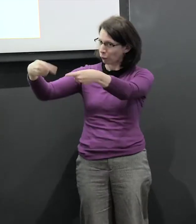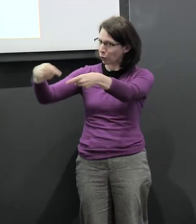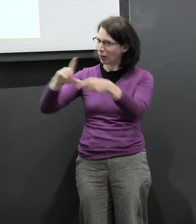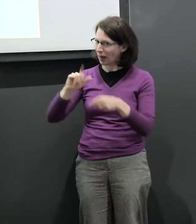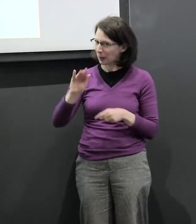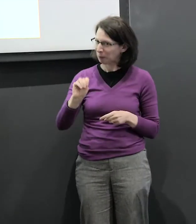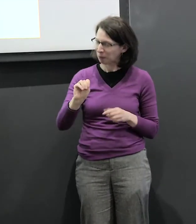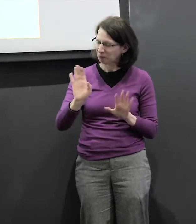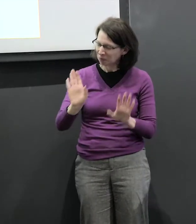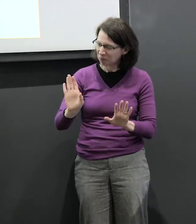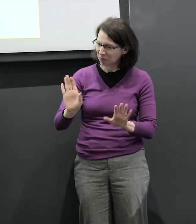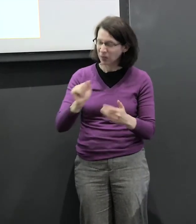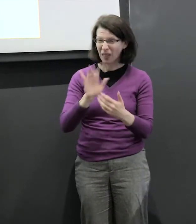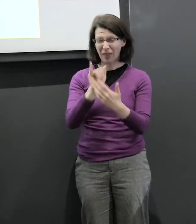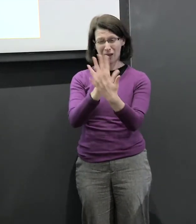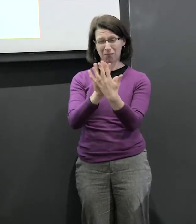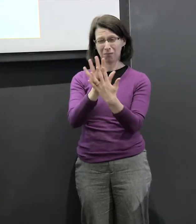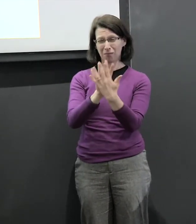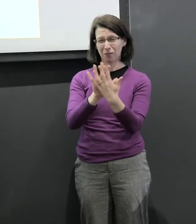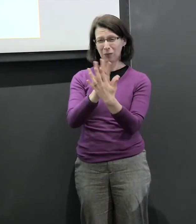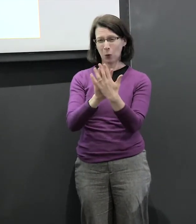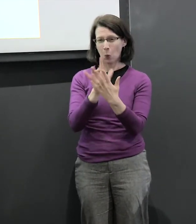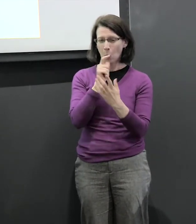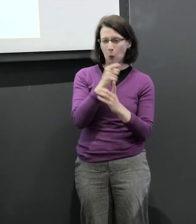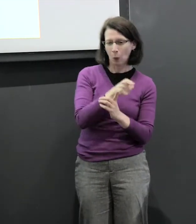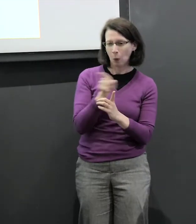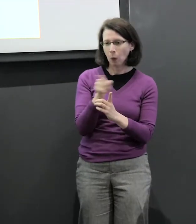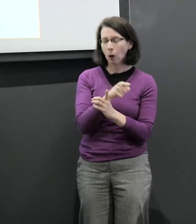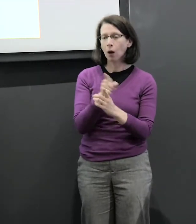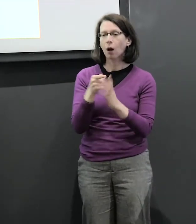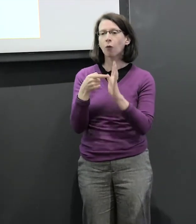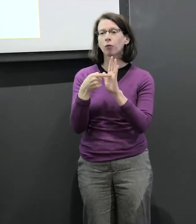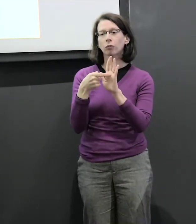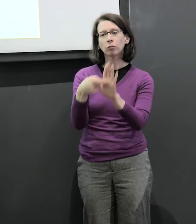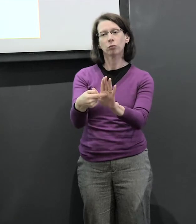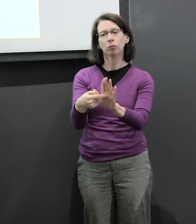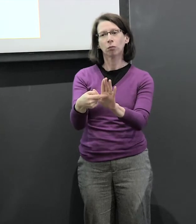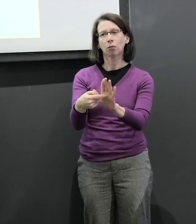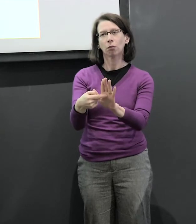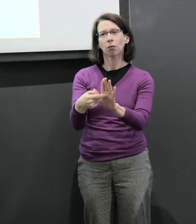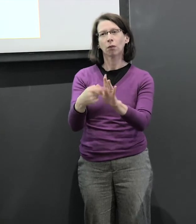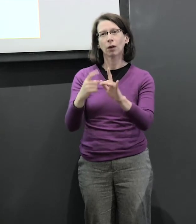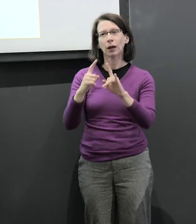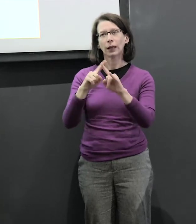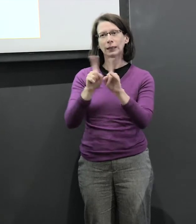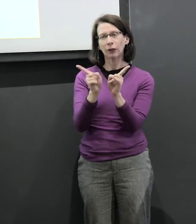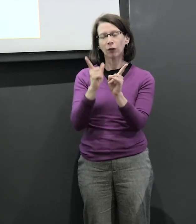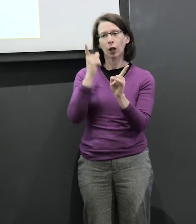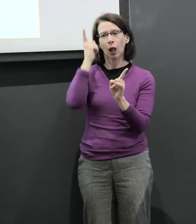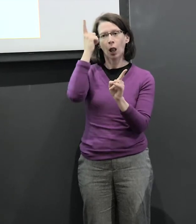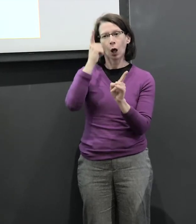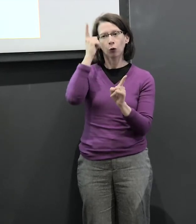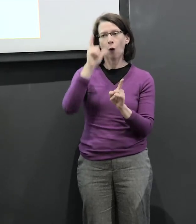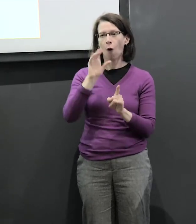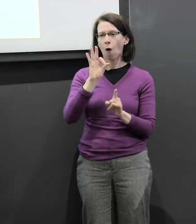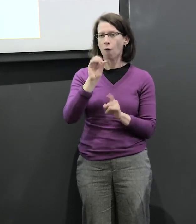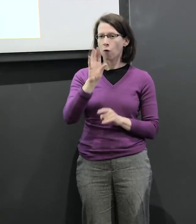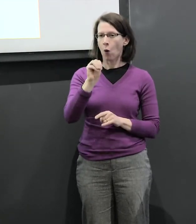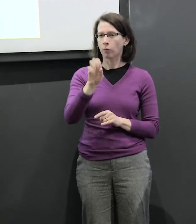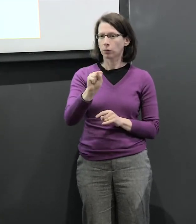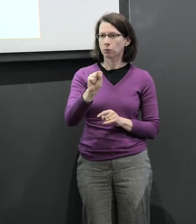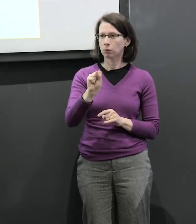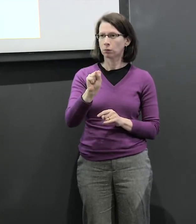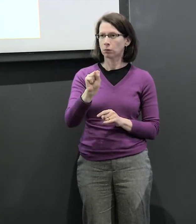that the ambiguity is represented by different logical forms in